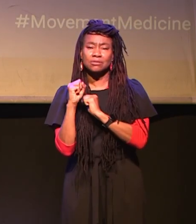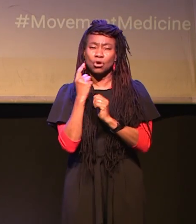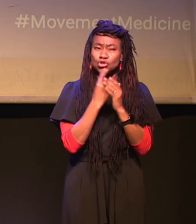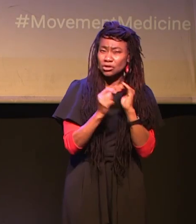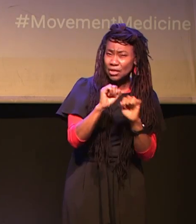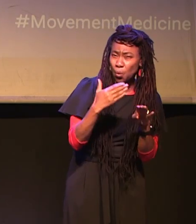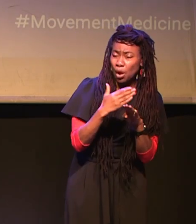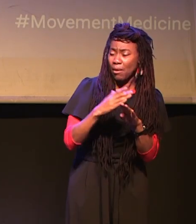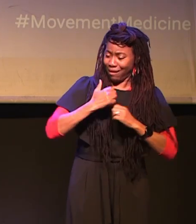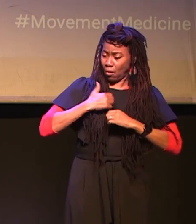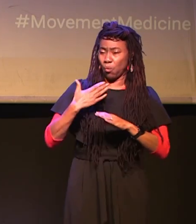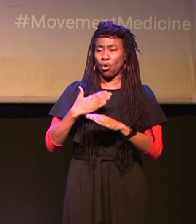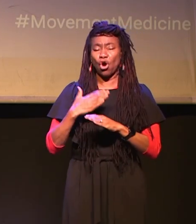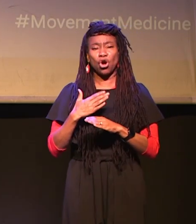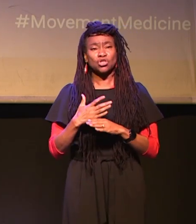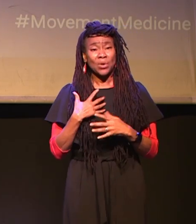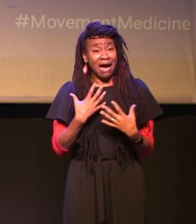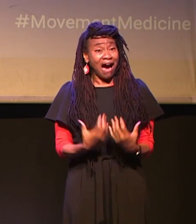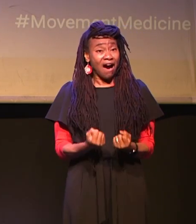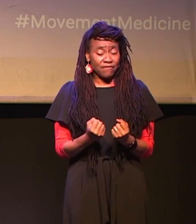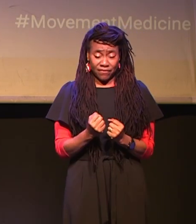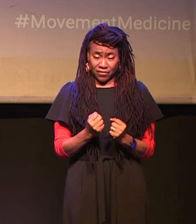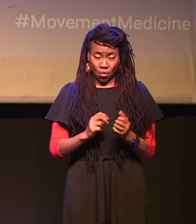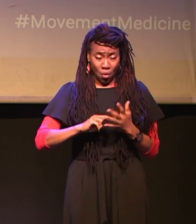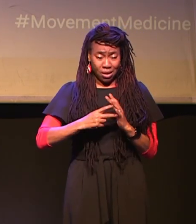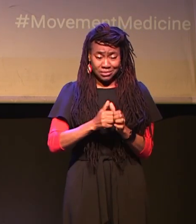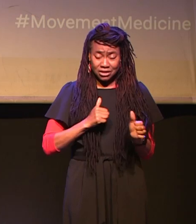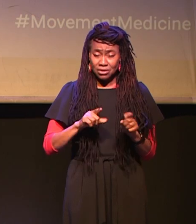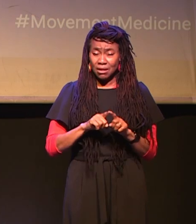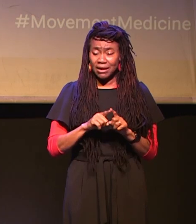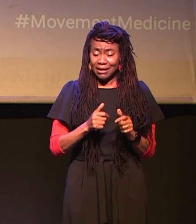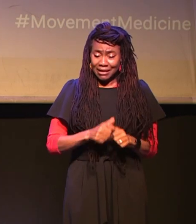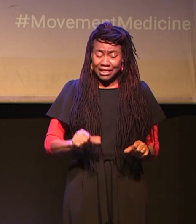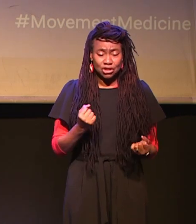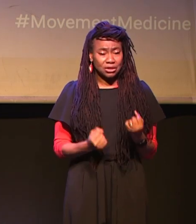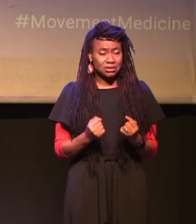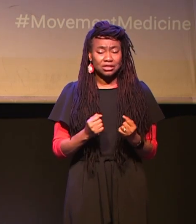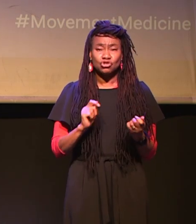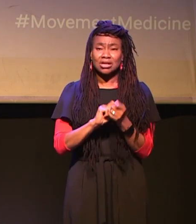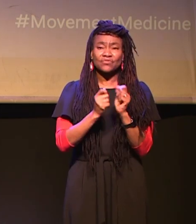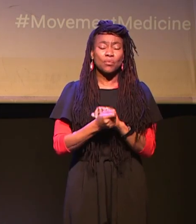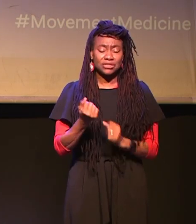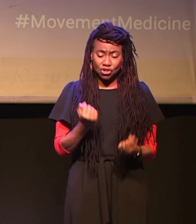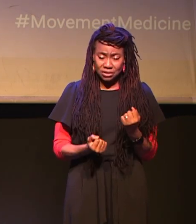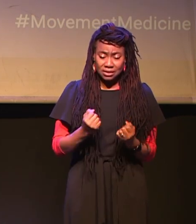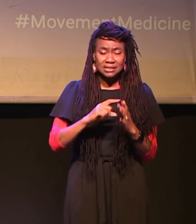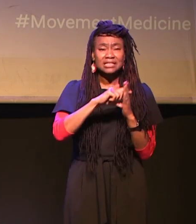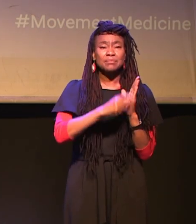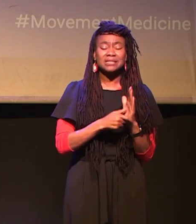holding that we have these frameworks like healing justice, like transformative justice, like disability justice, and they are